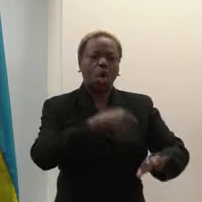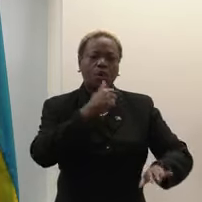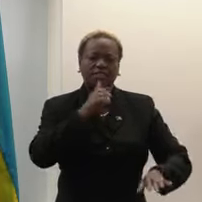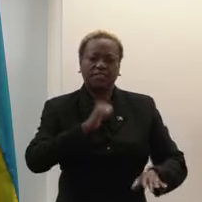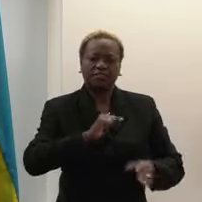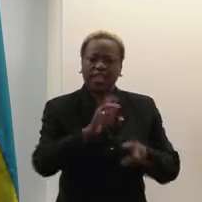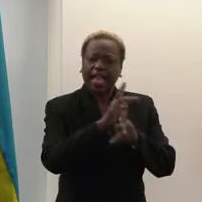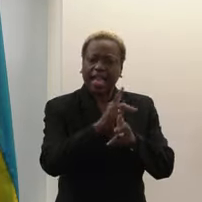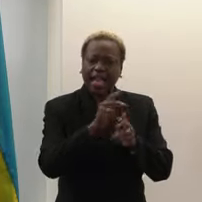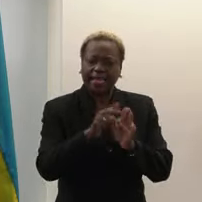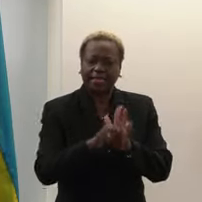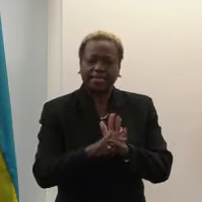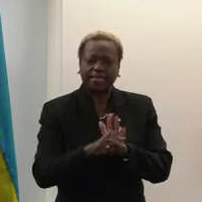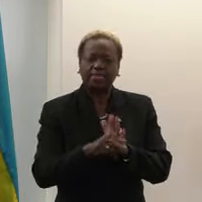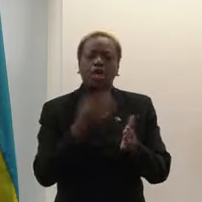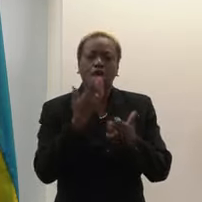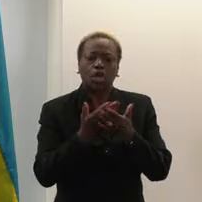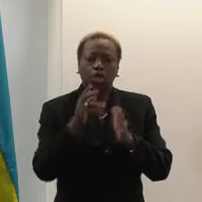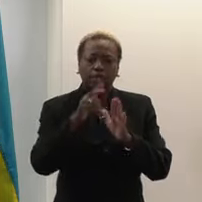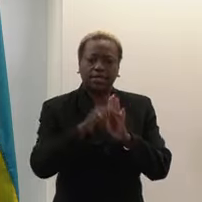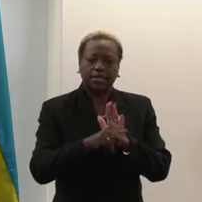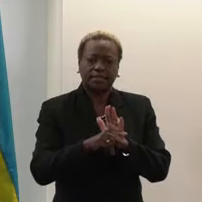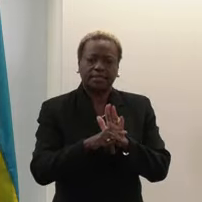long-suffering, kindness, goodness,